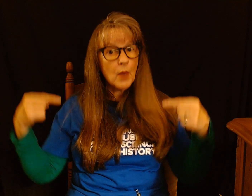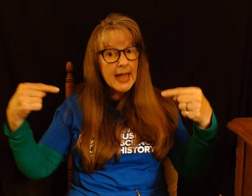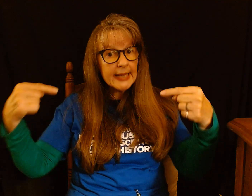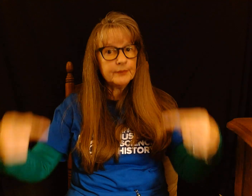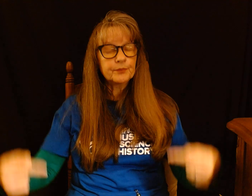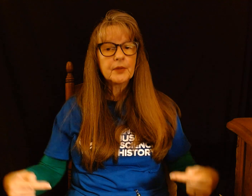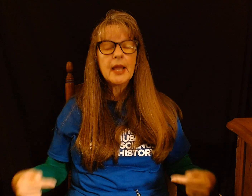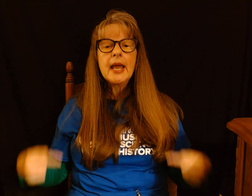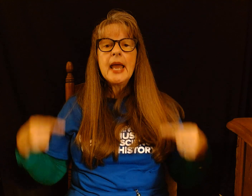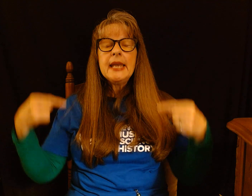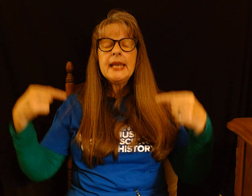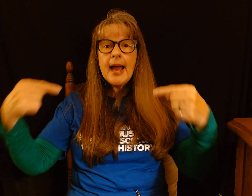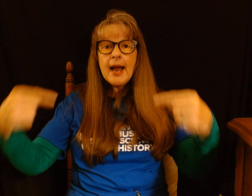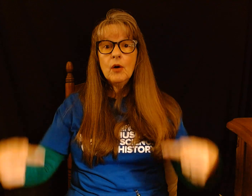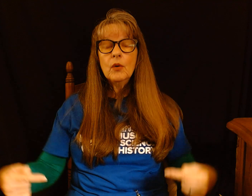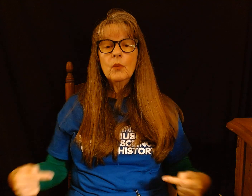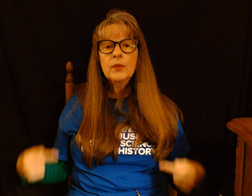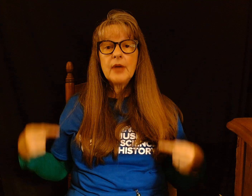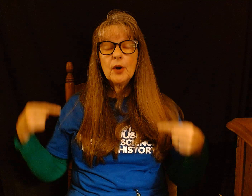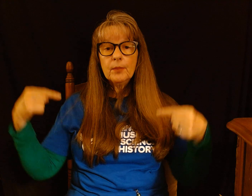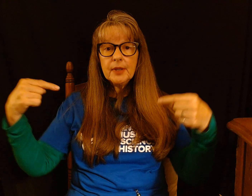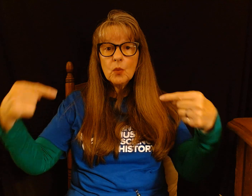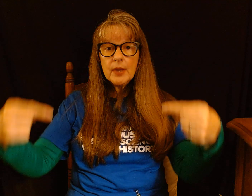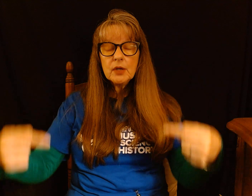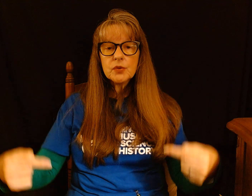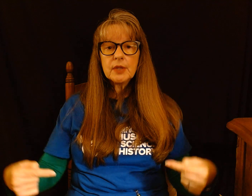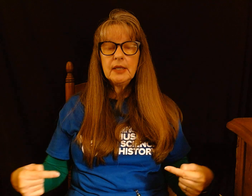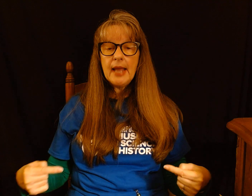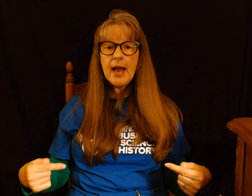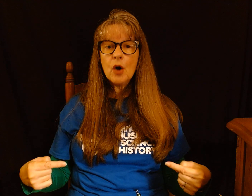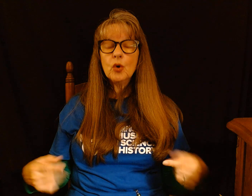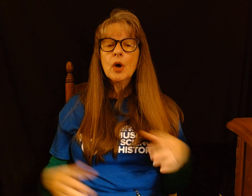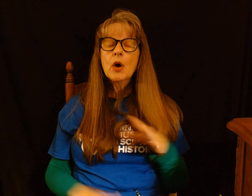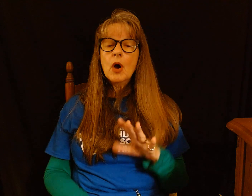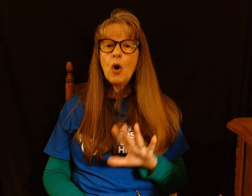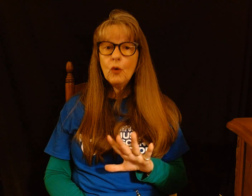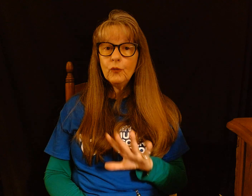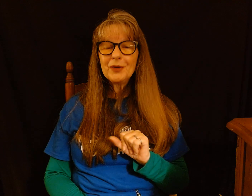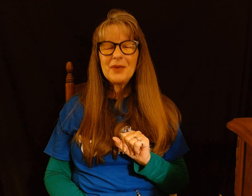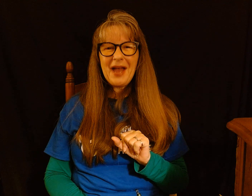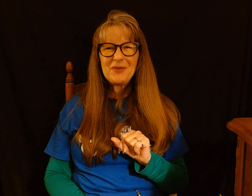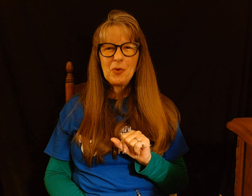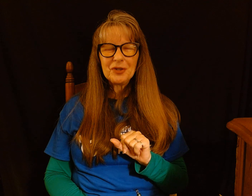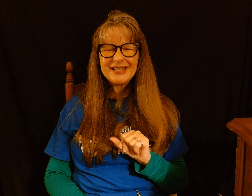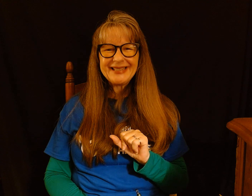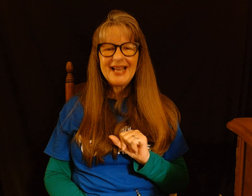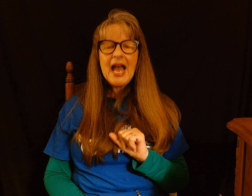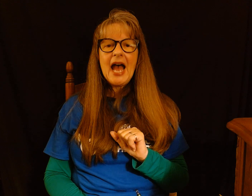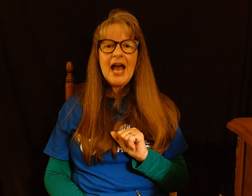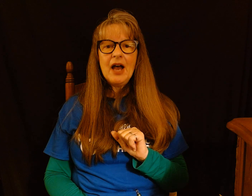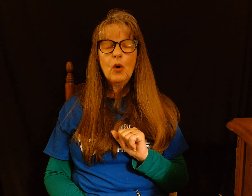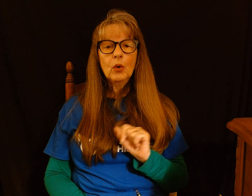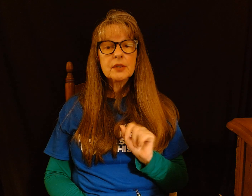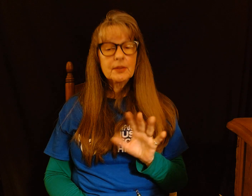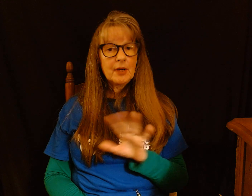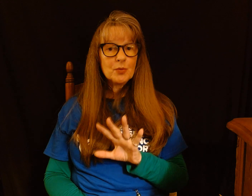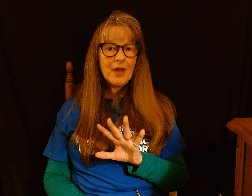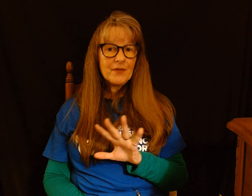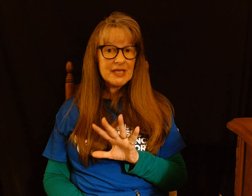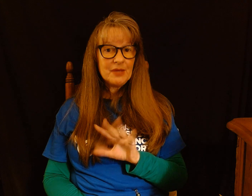wagon. Now, we've got our big wheels, and now hopefully we have a horse, or sometimes we have a team.